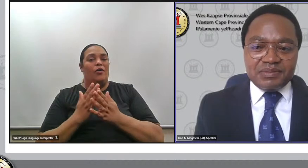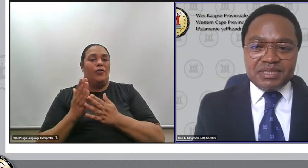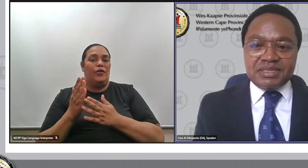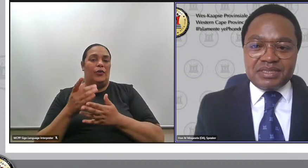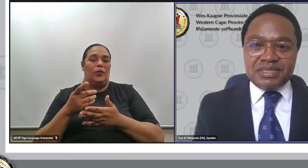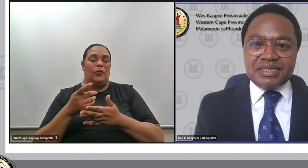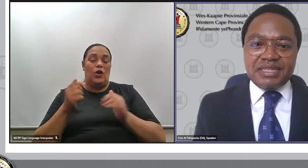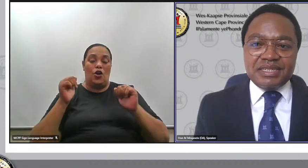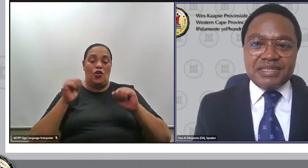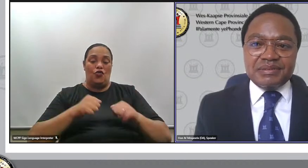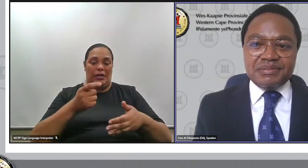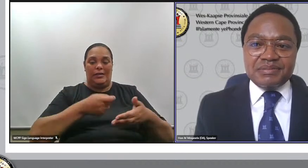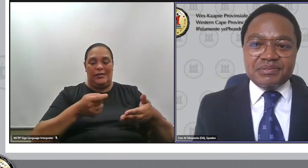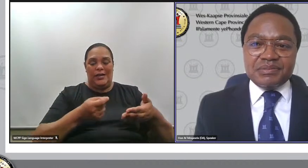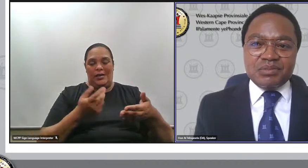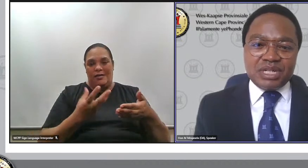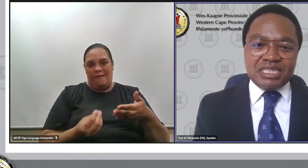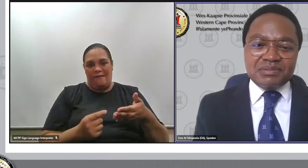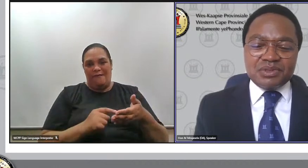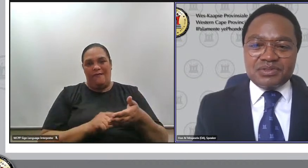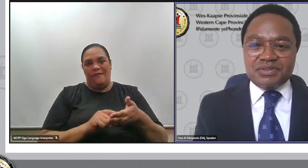signing agreements,